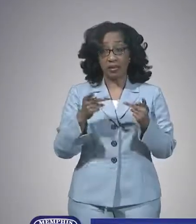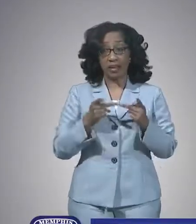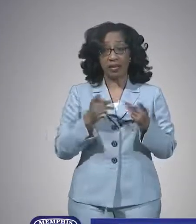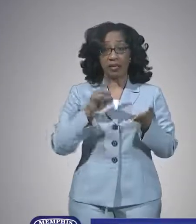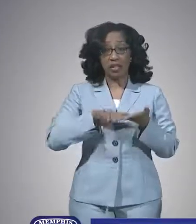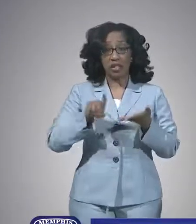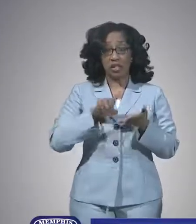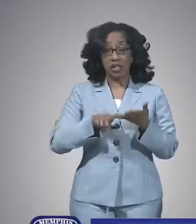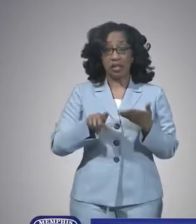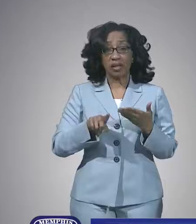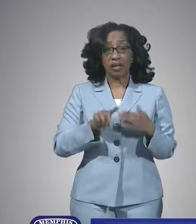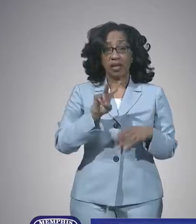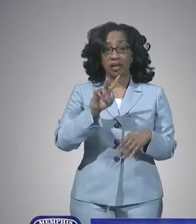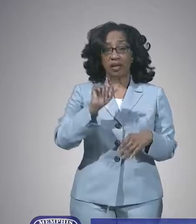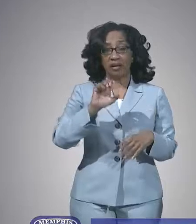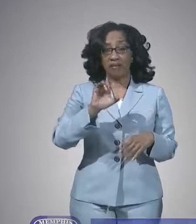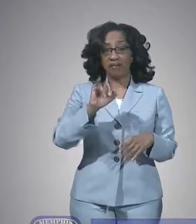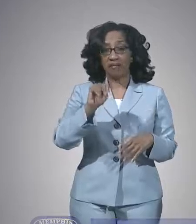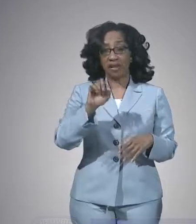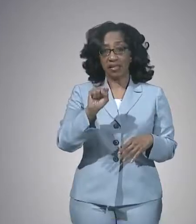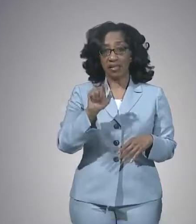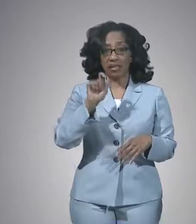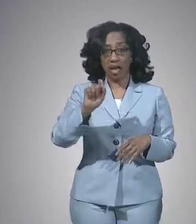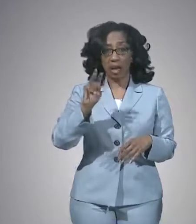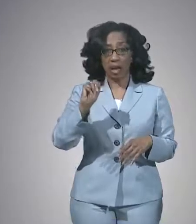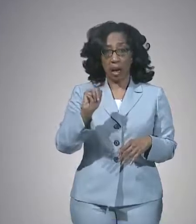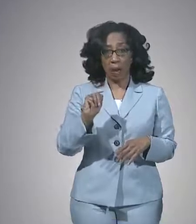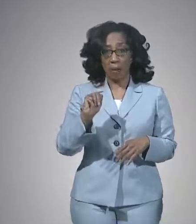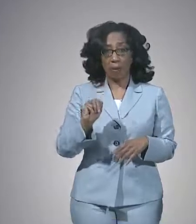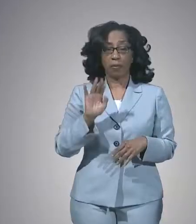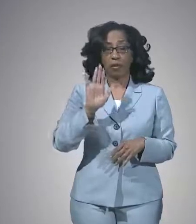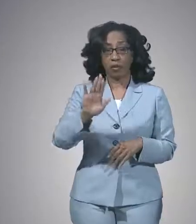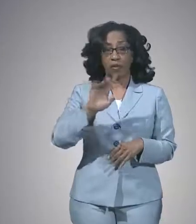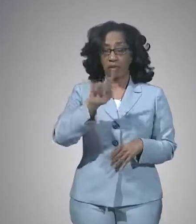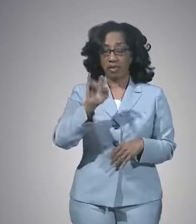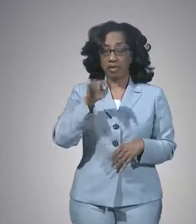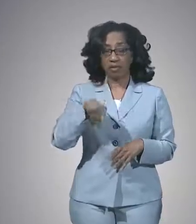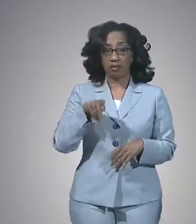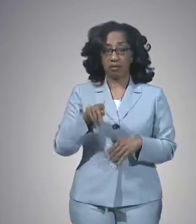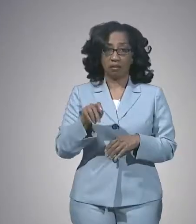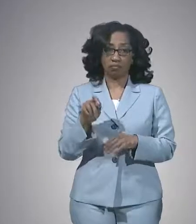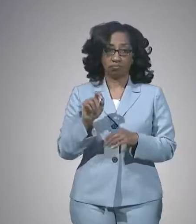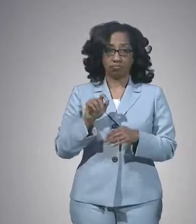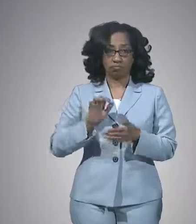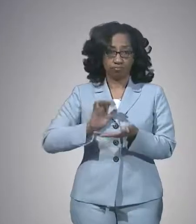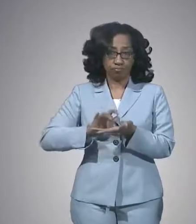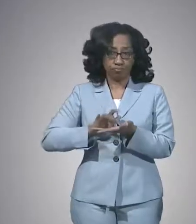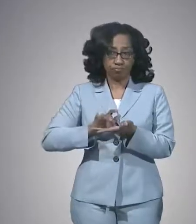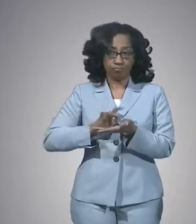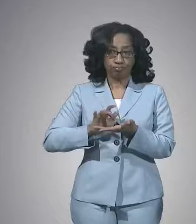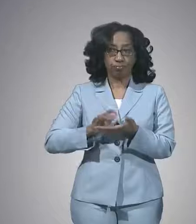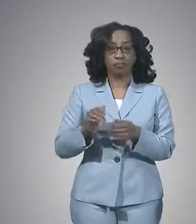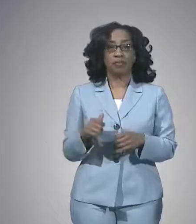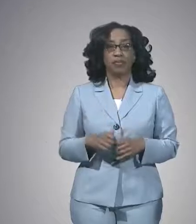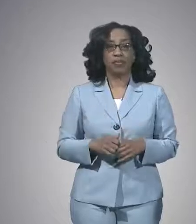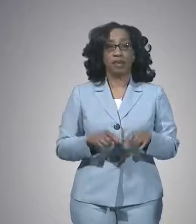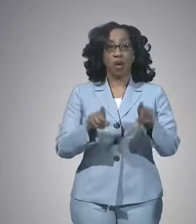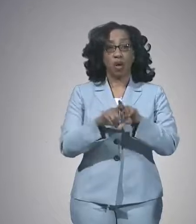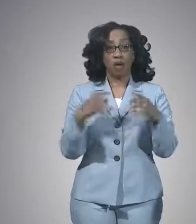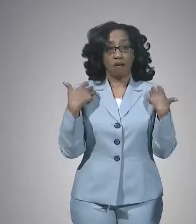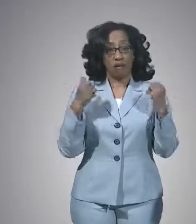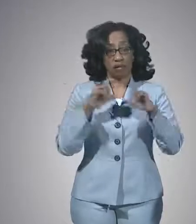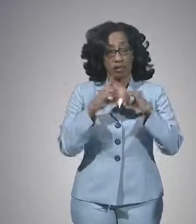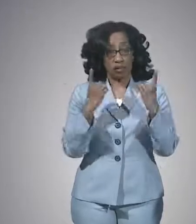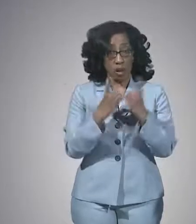is to go to Vaccines.gov and enter your zip code. The health department will provide vaccinations